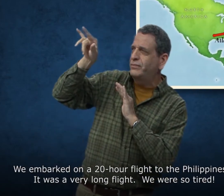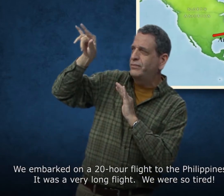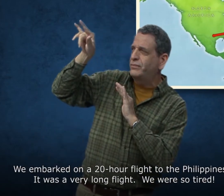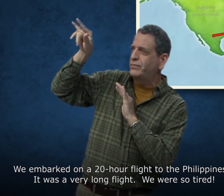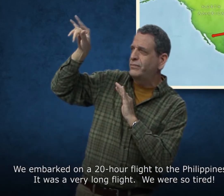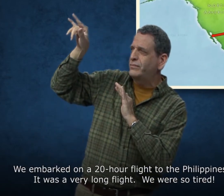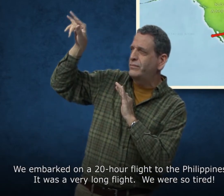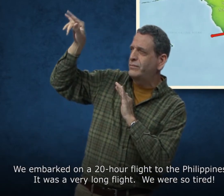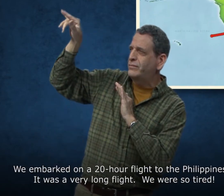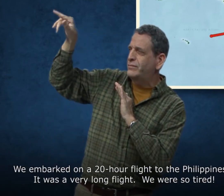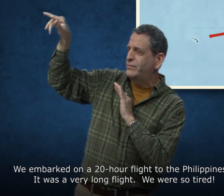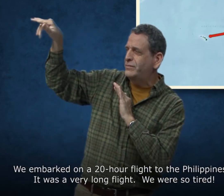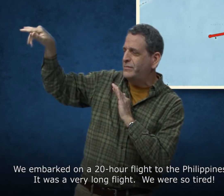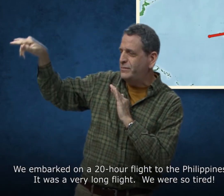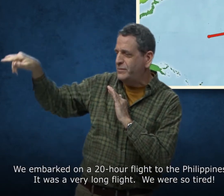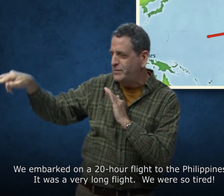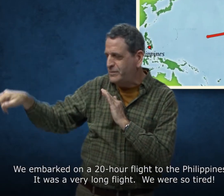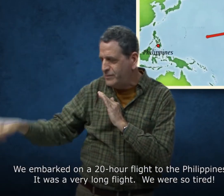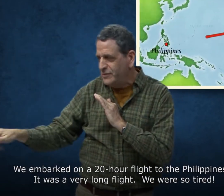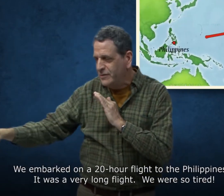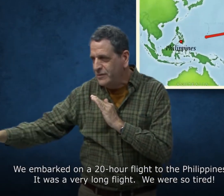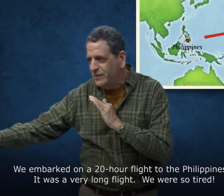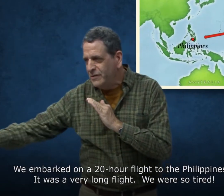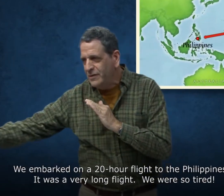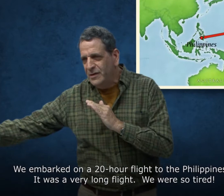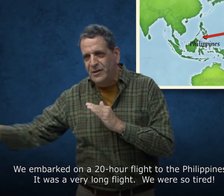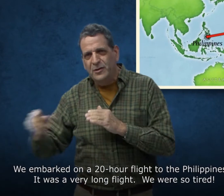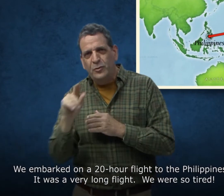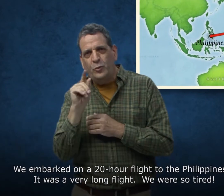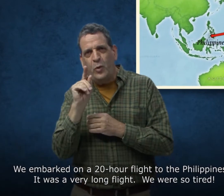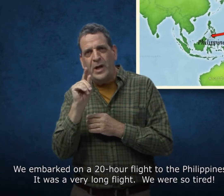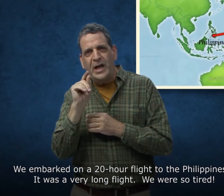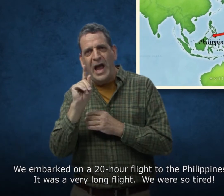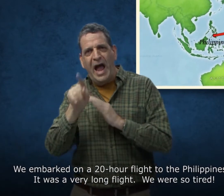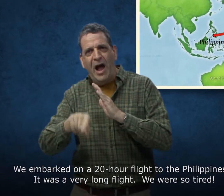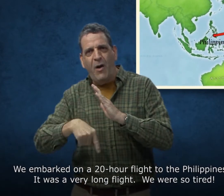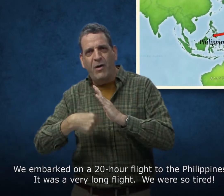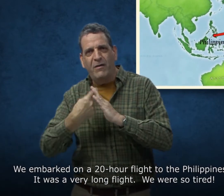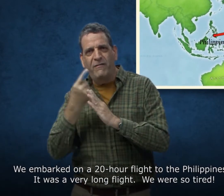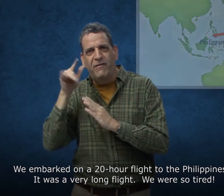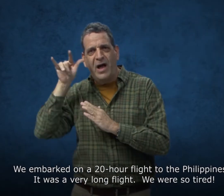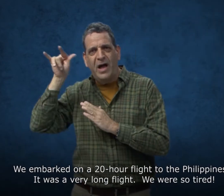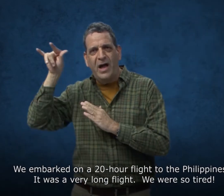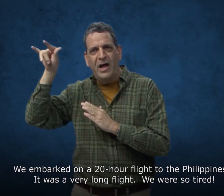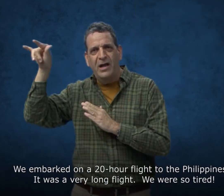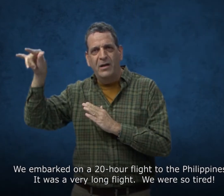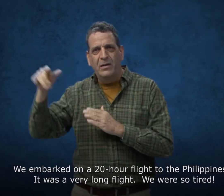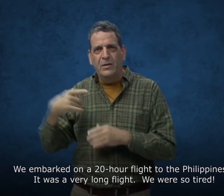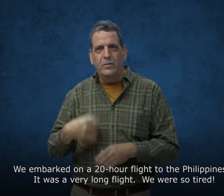We embarked on a 20-hour flight to the Philippines. It was a very long flight. We were so